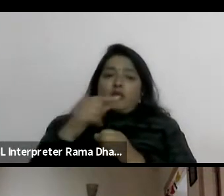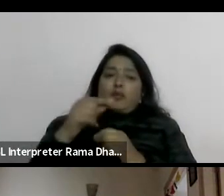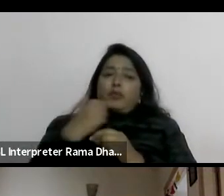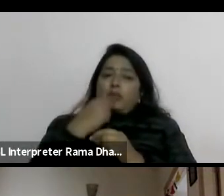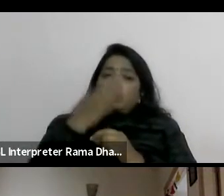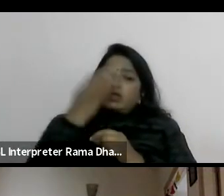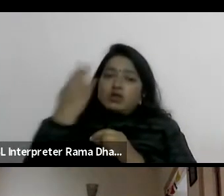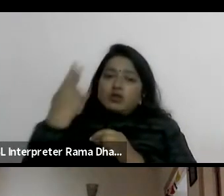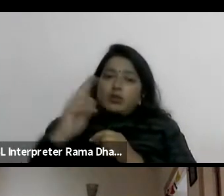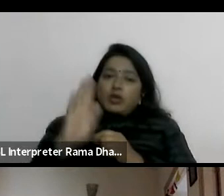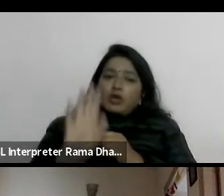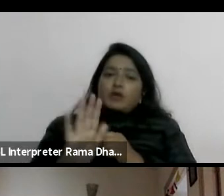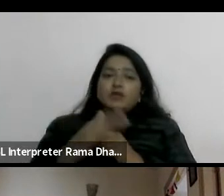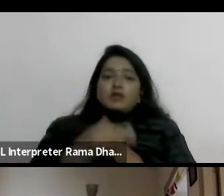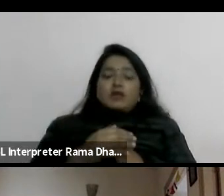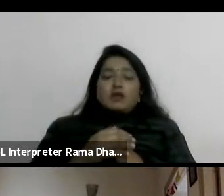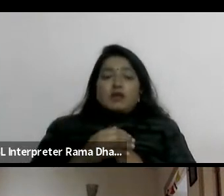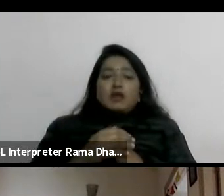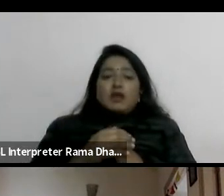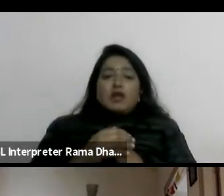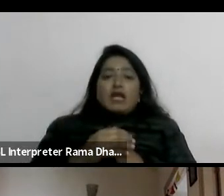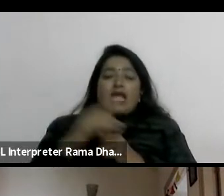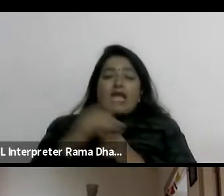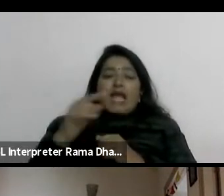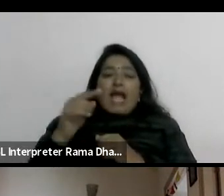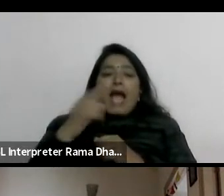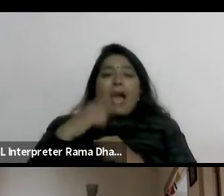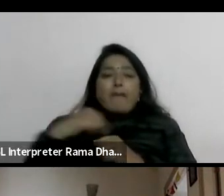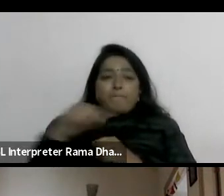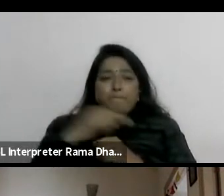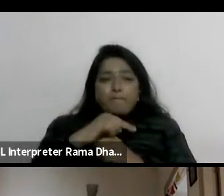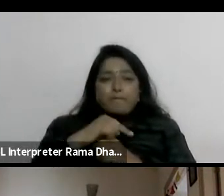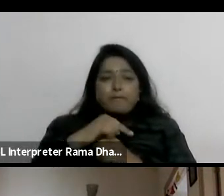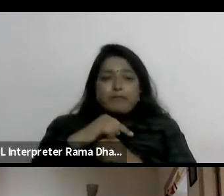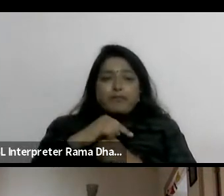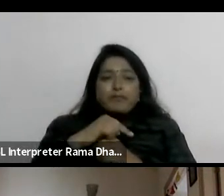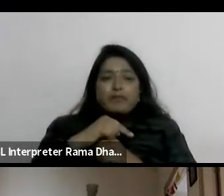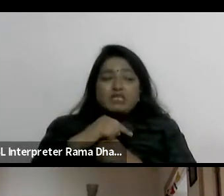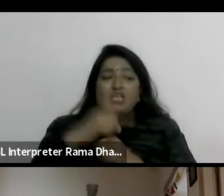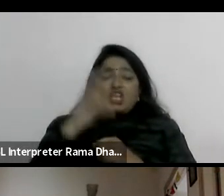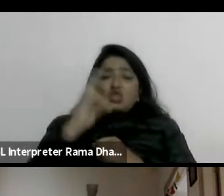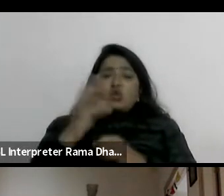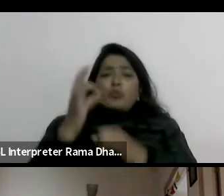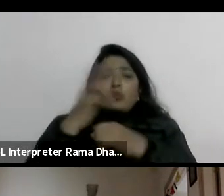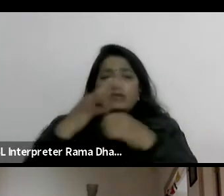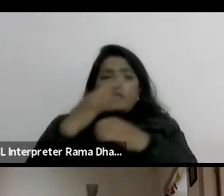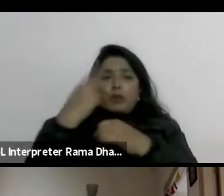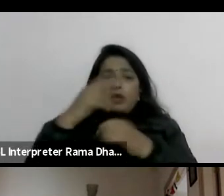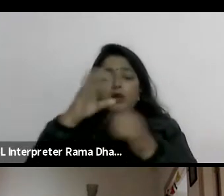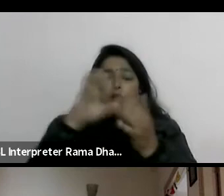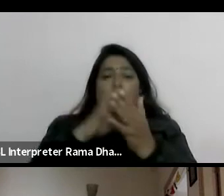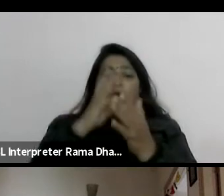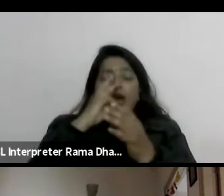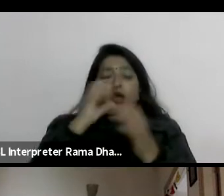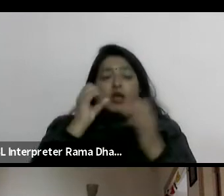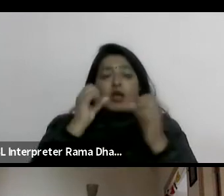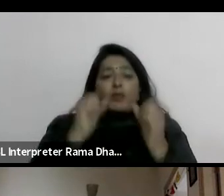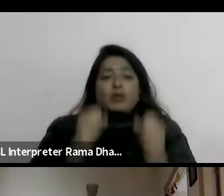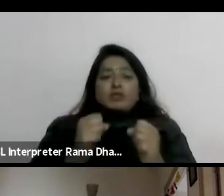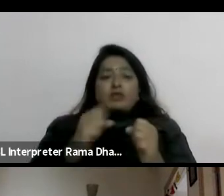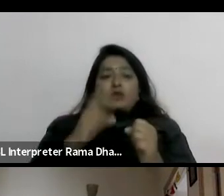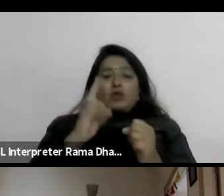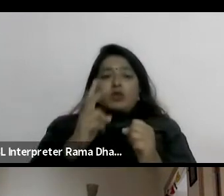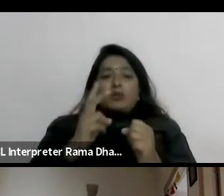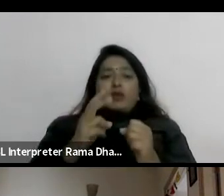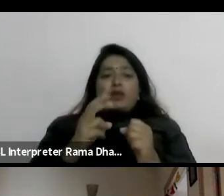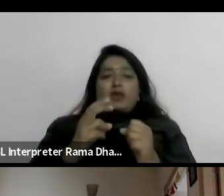have already talked about, we are living within a system that is anti-poor